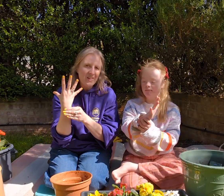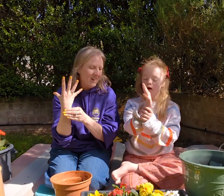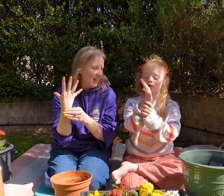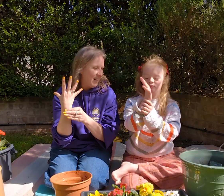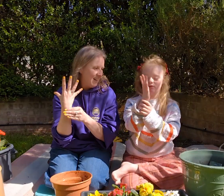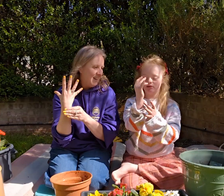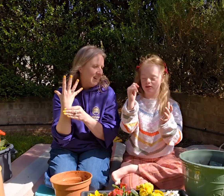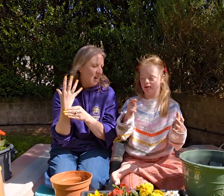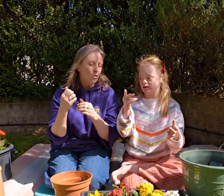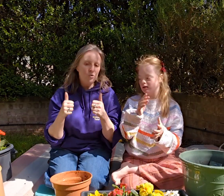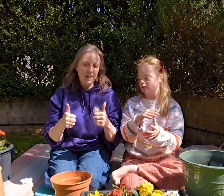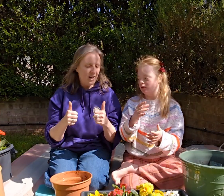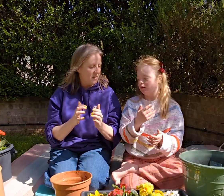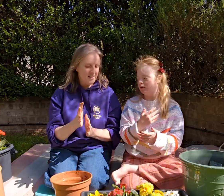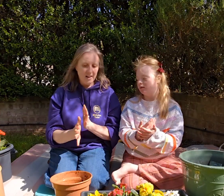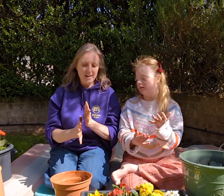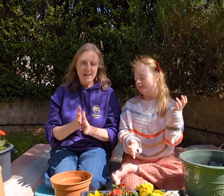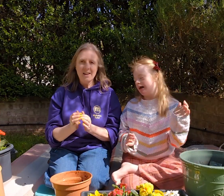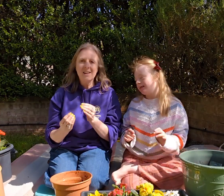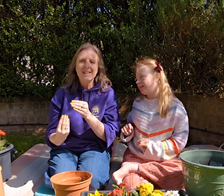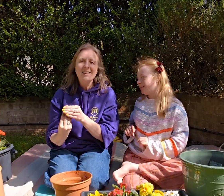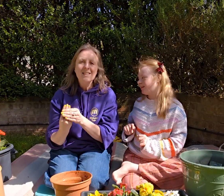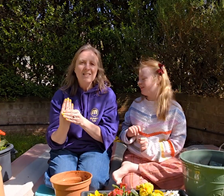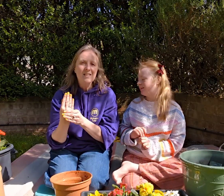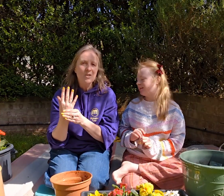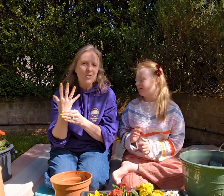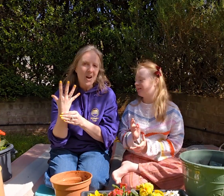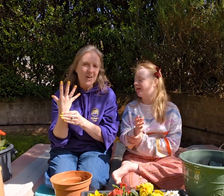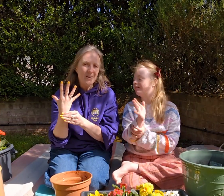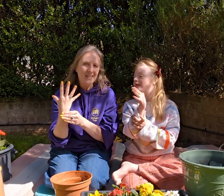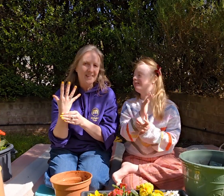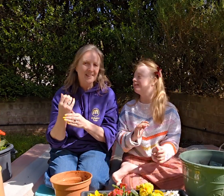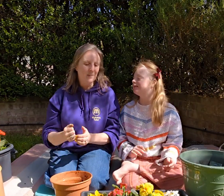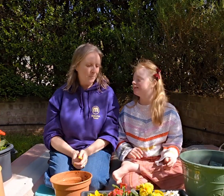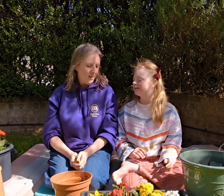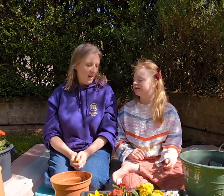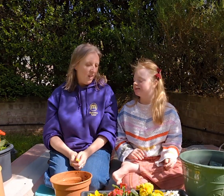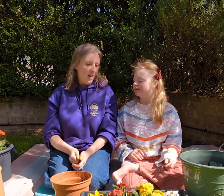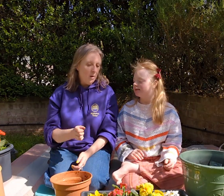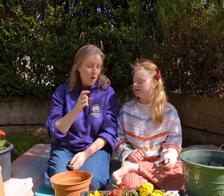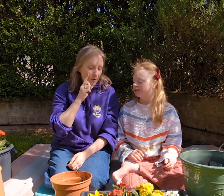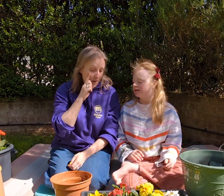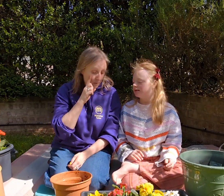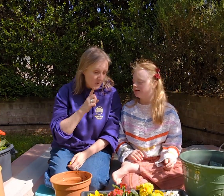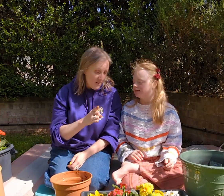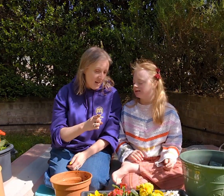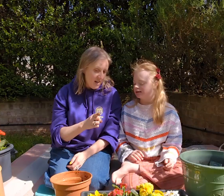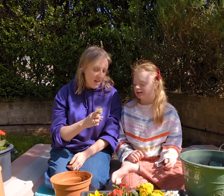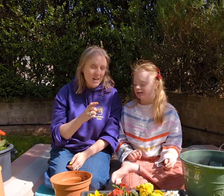grow. Really good signing. To grow. And then hopefully we'll see